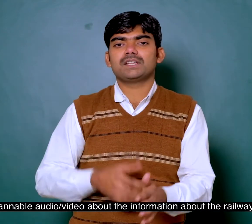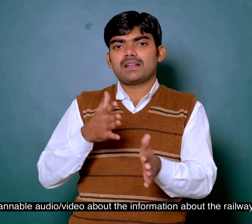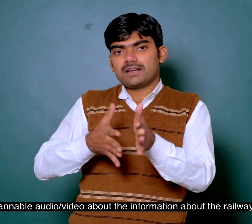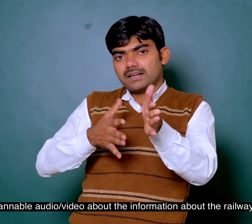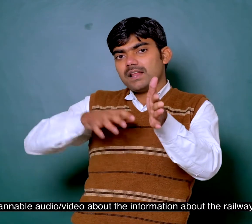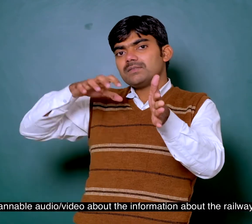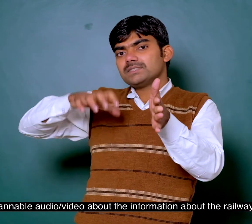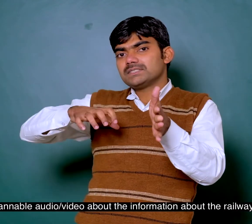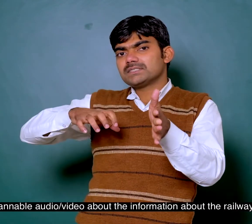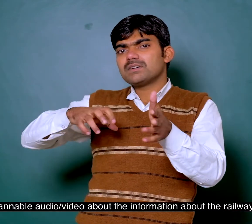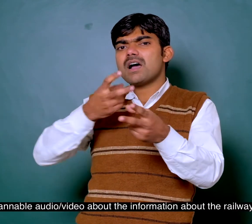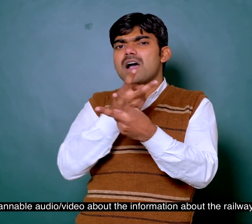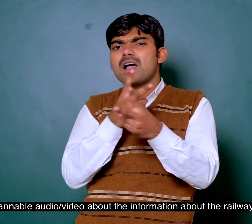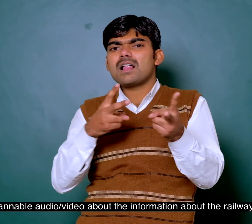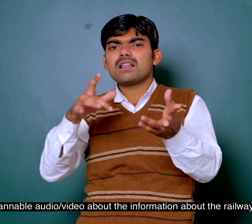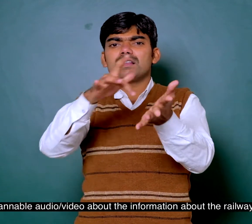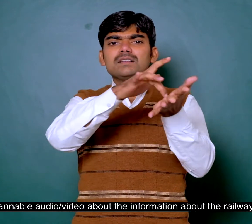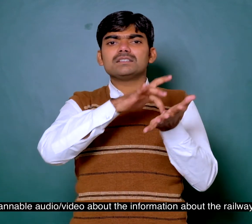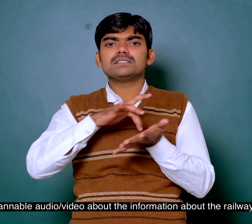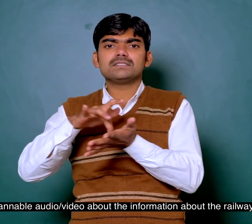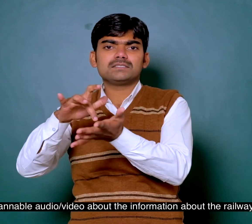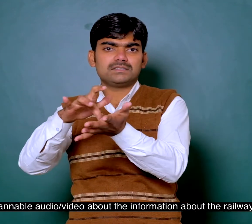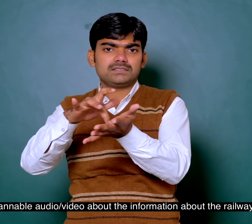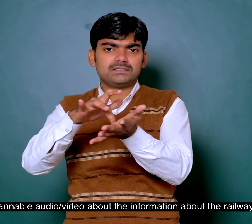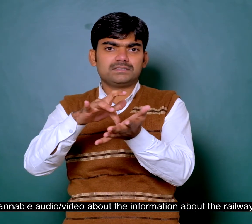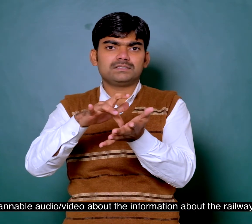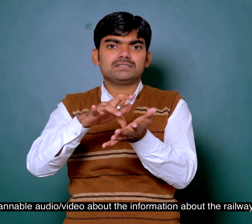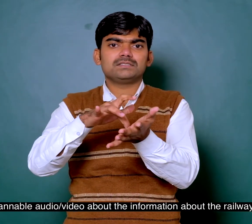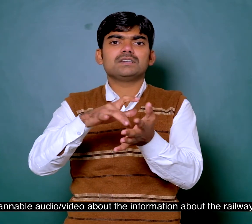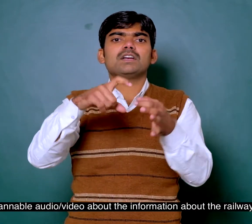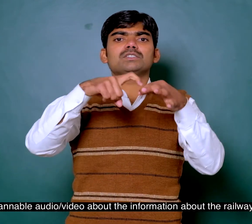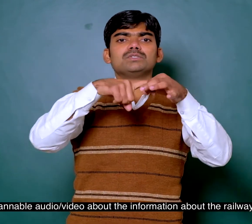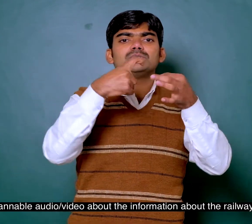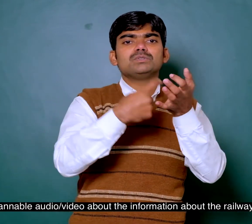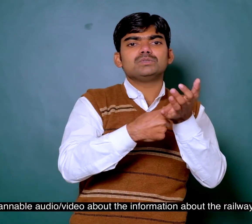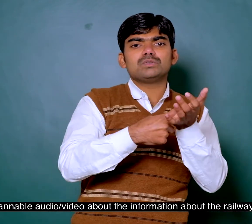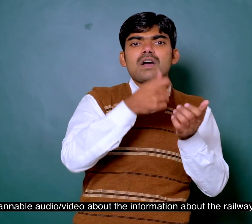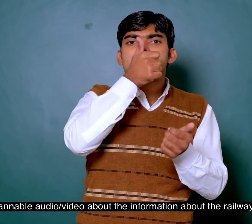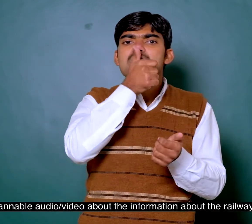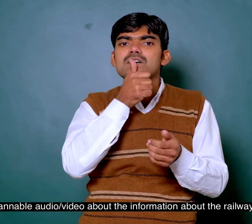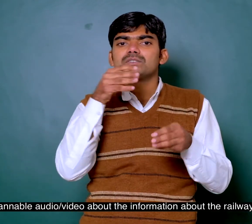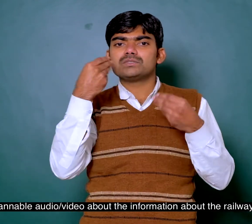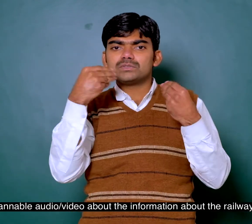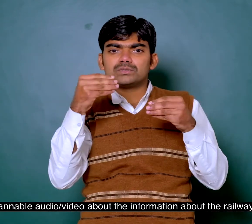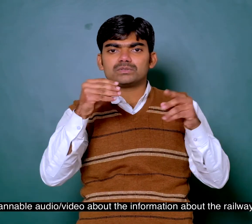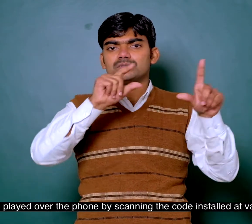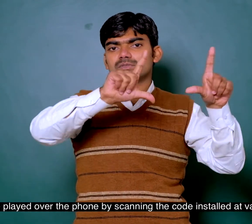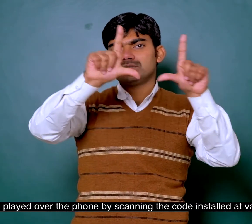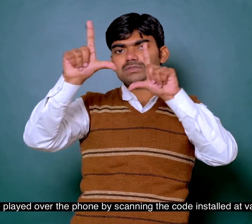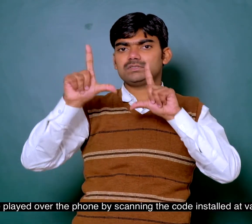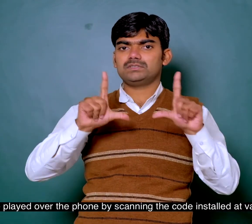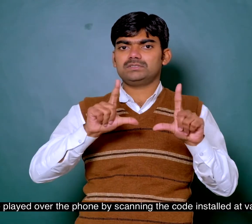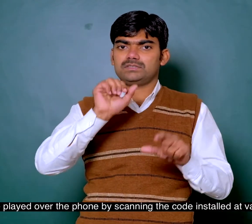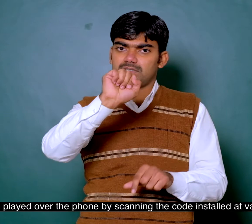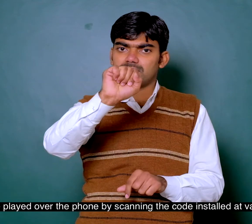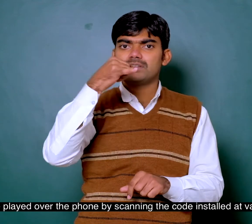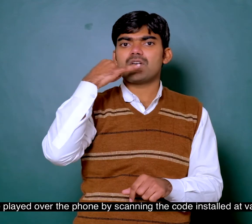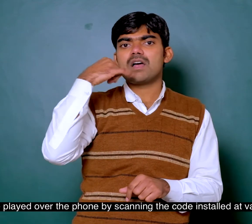Scannable audio, video about the information about the railway station that can be played over the phone